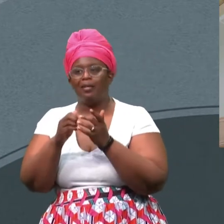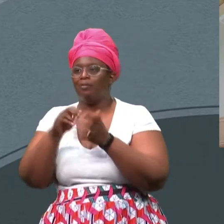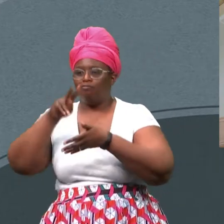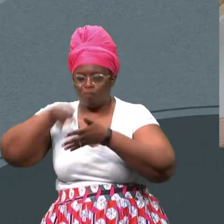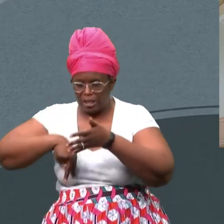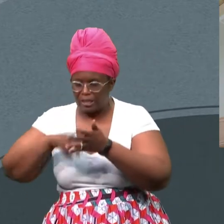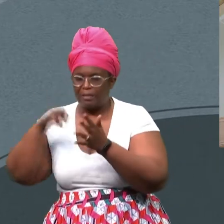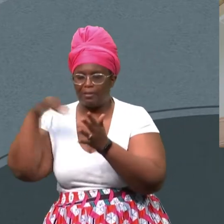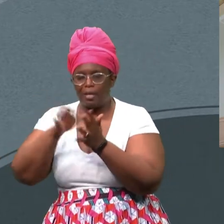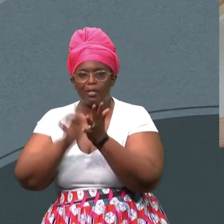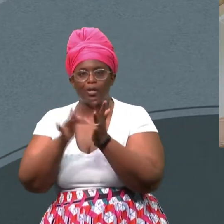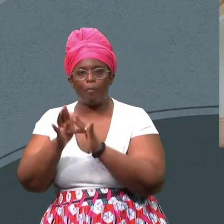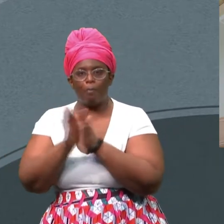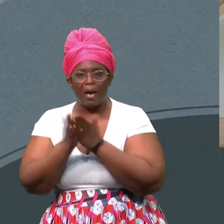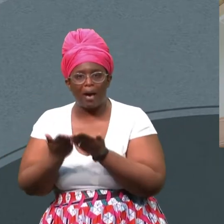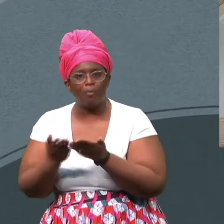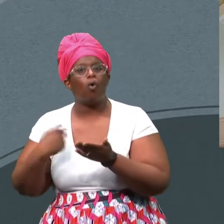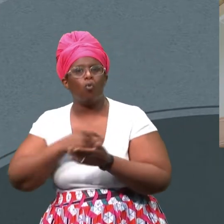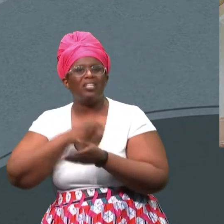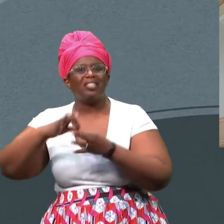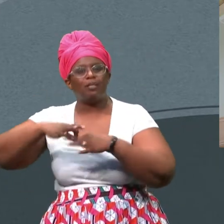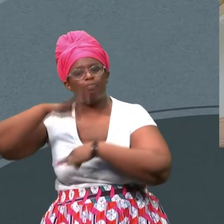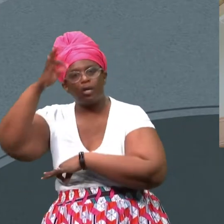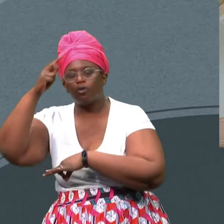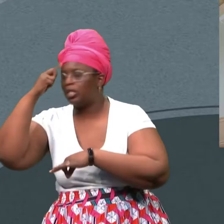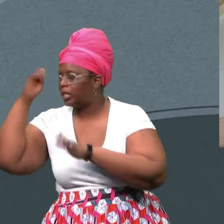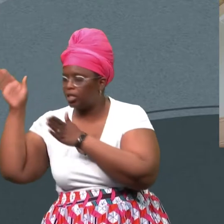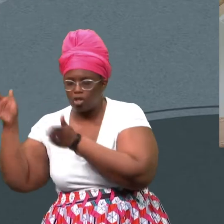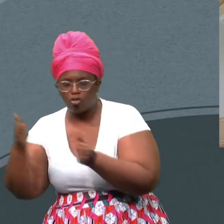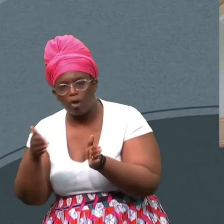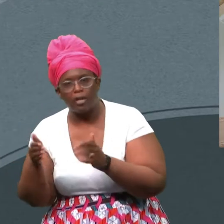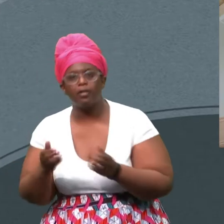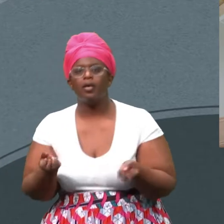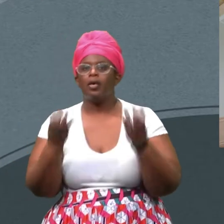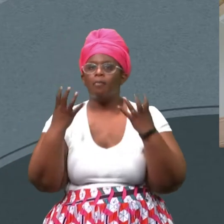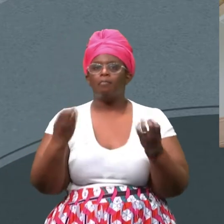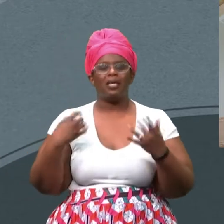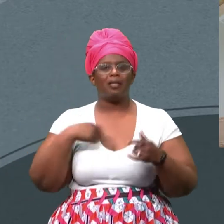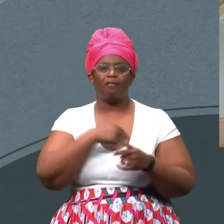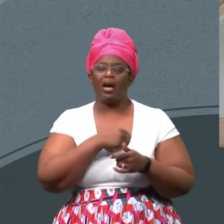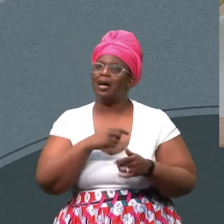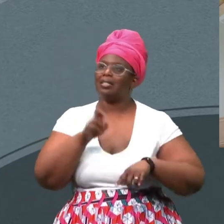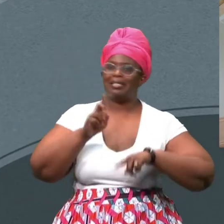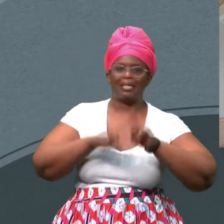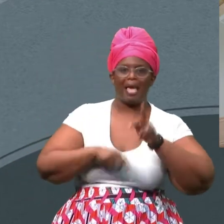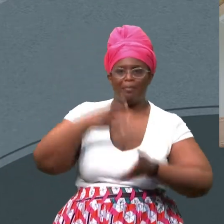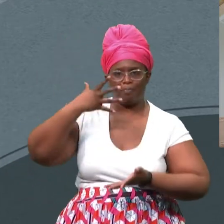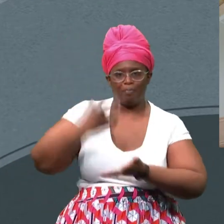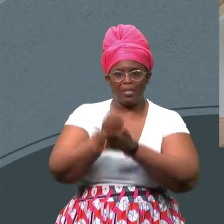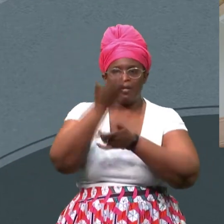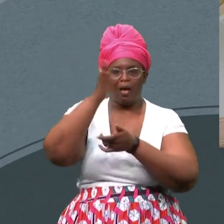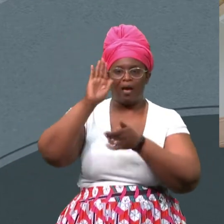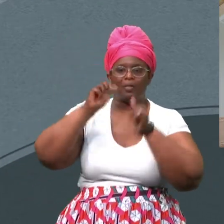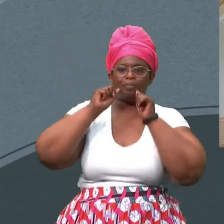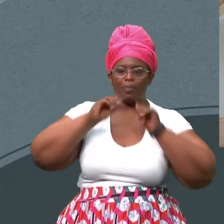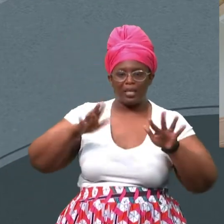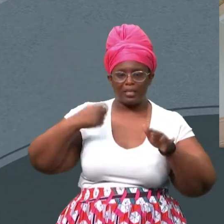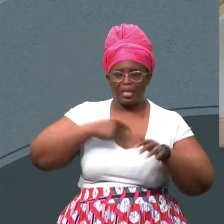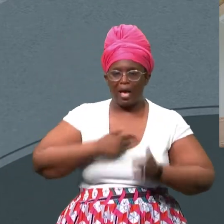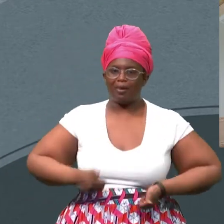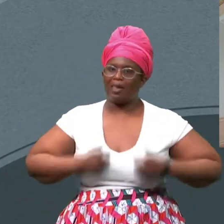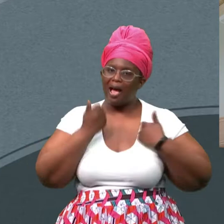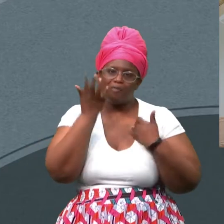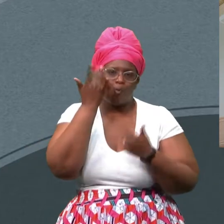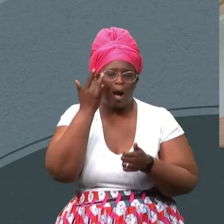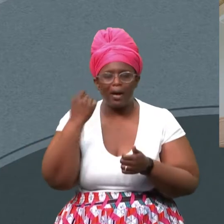spiritually. And many of us are not living up to the height of what God can do for us because I don't have enough